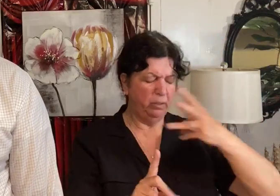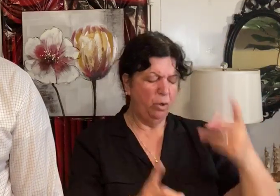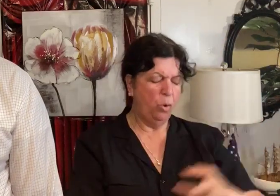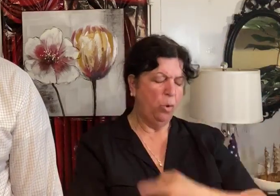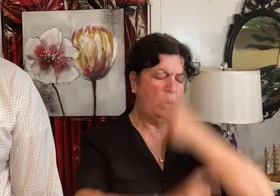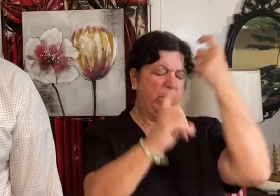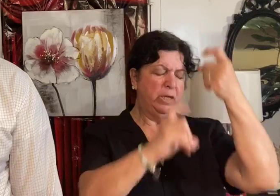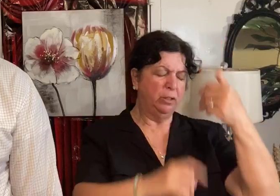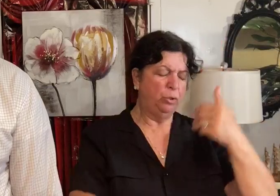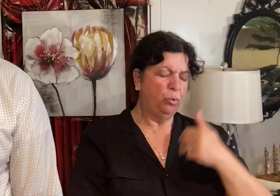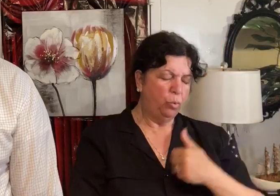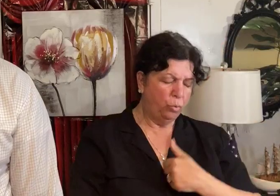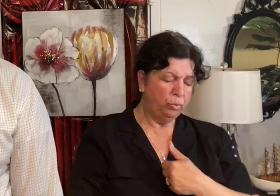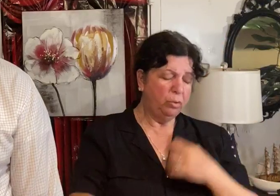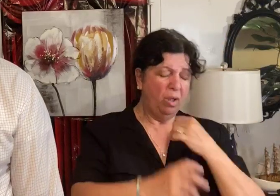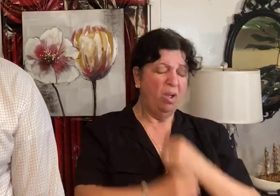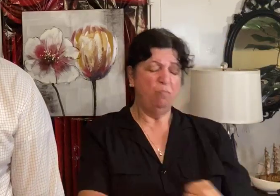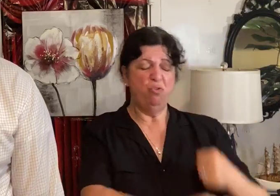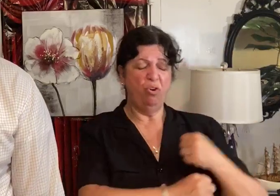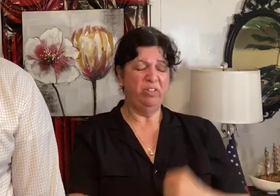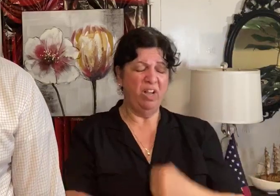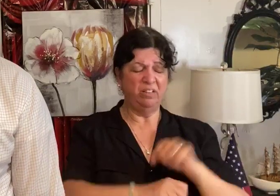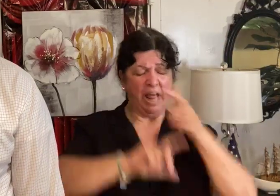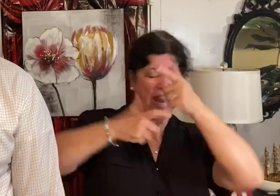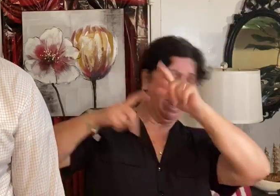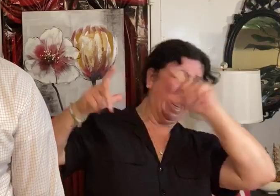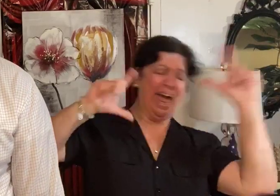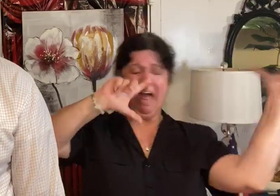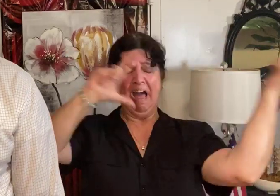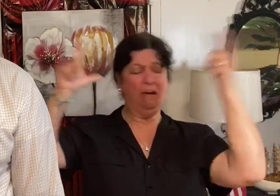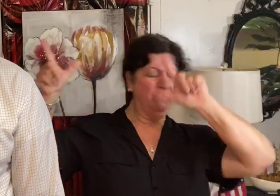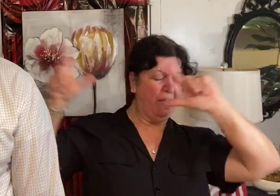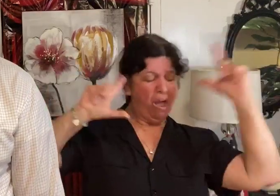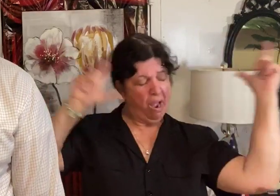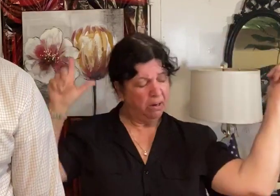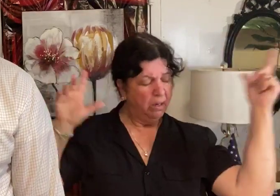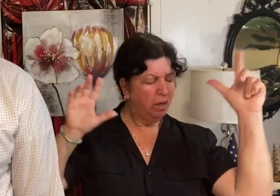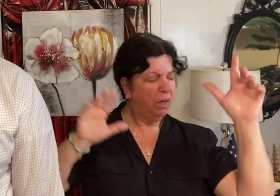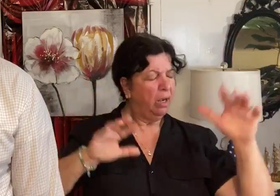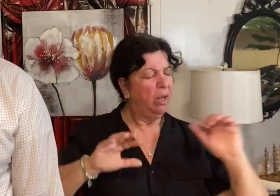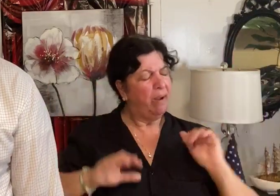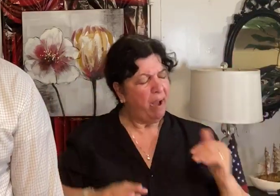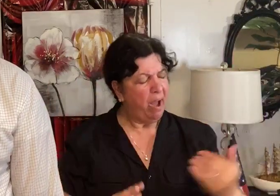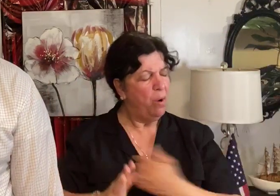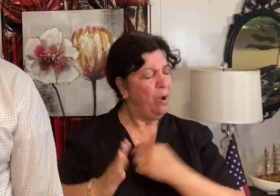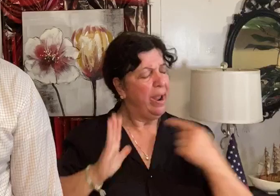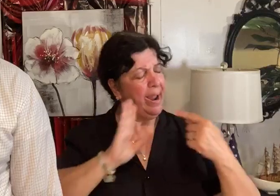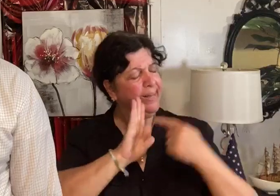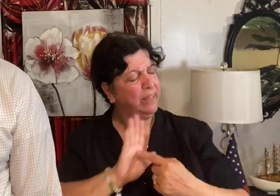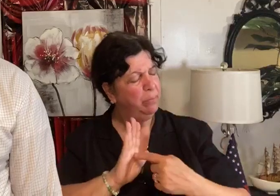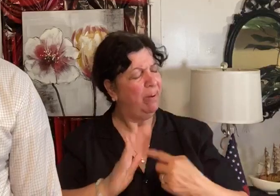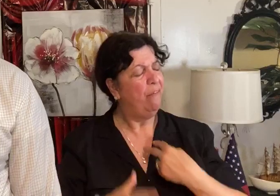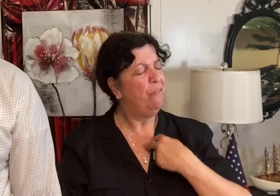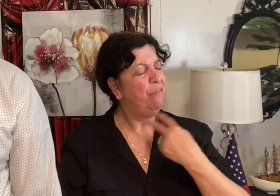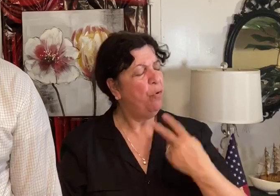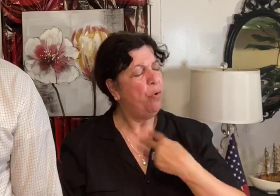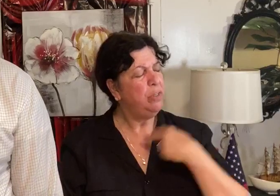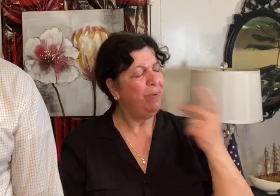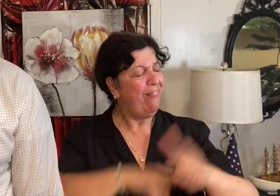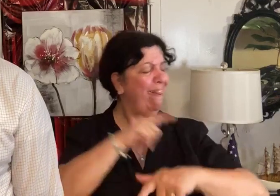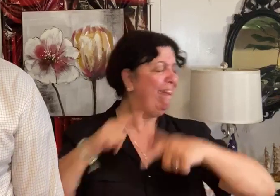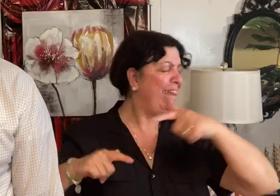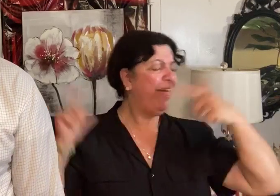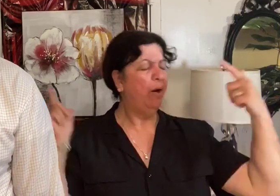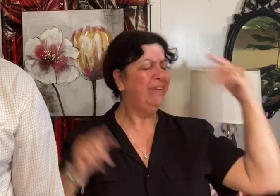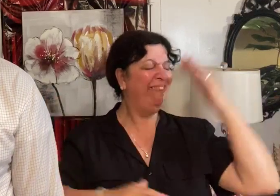God. Now, protesters are allowed. May our example, may our voice be louder